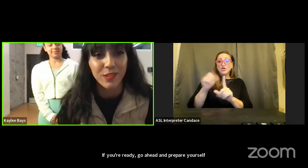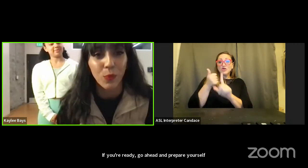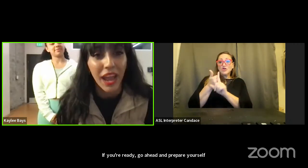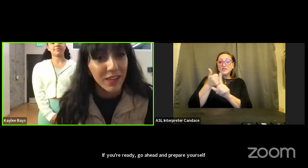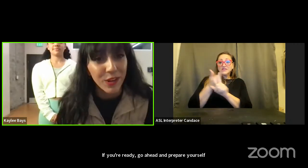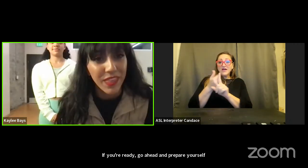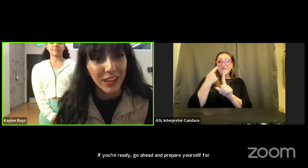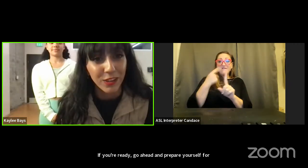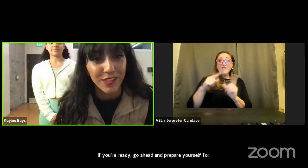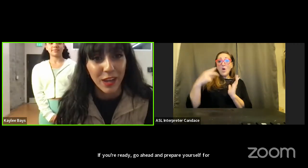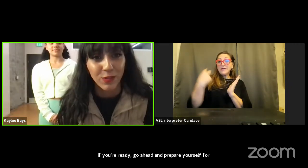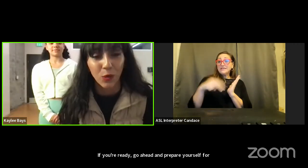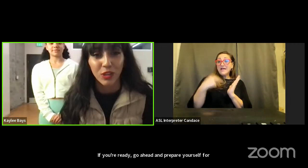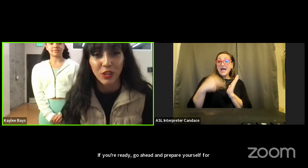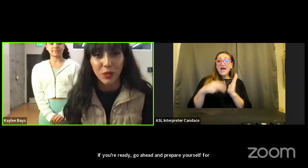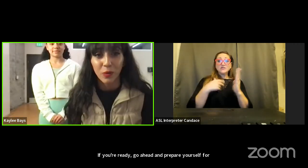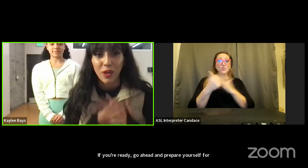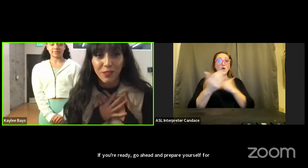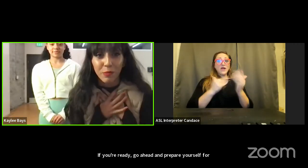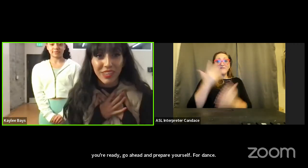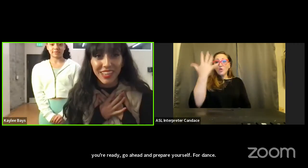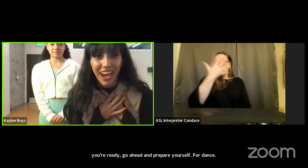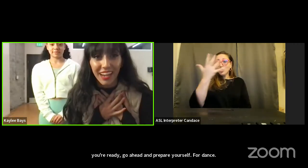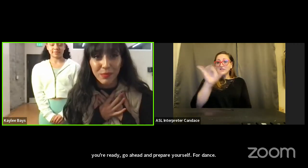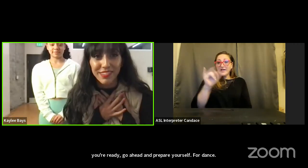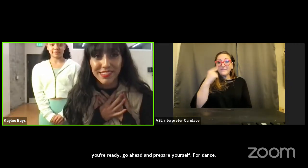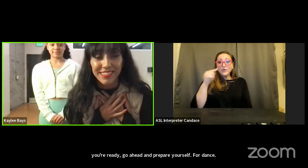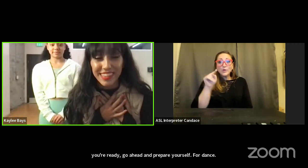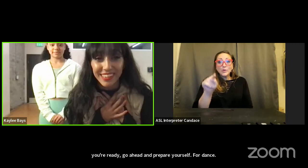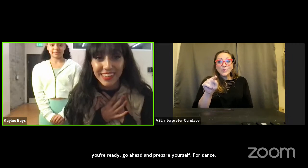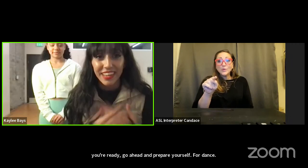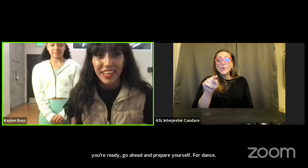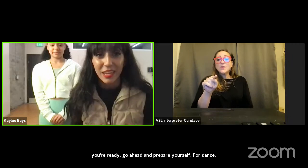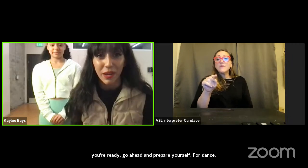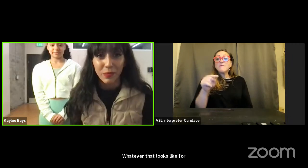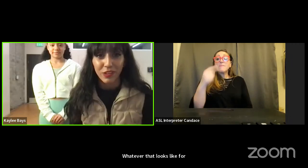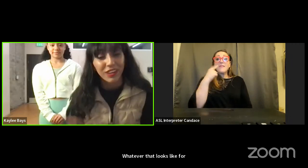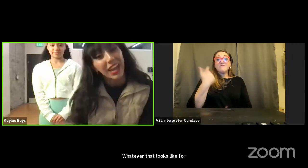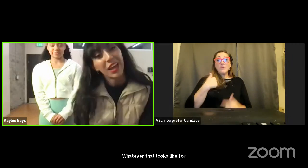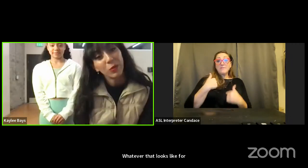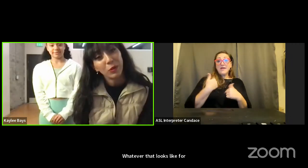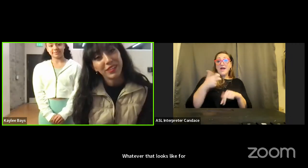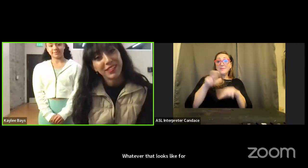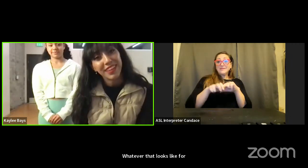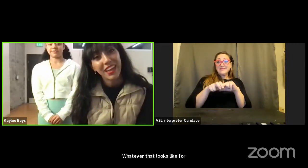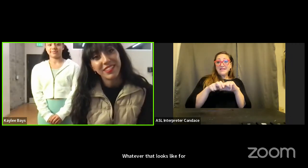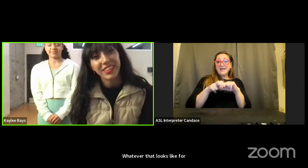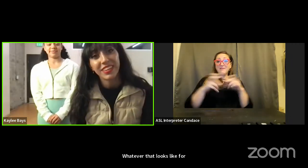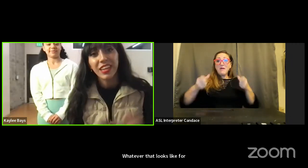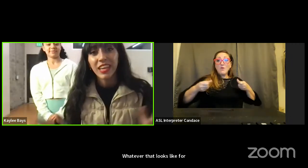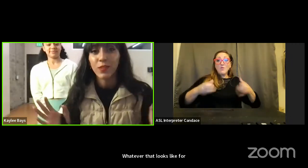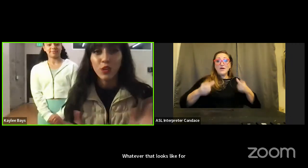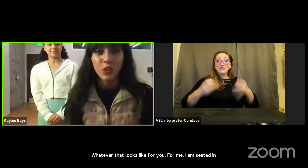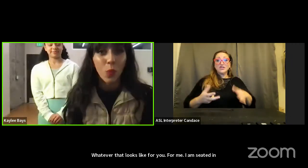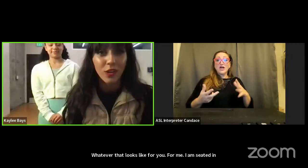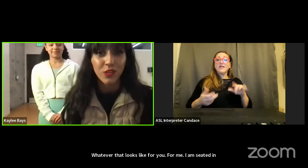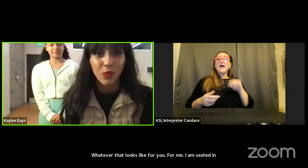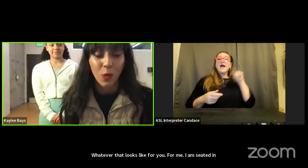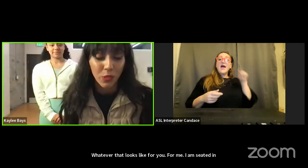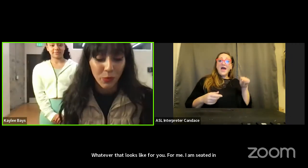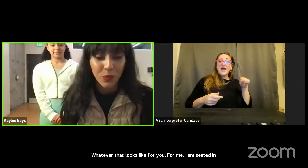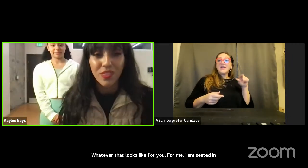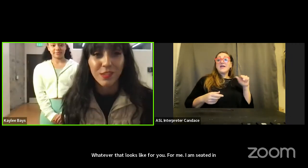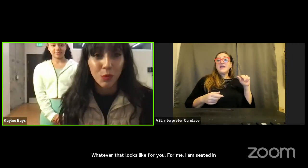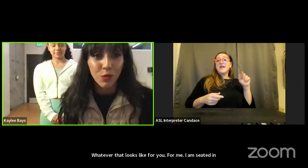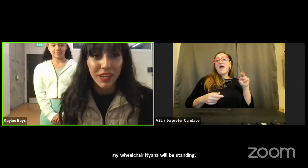dance, whatever that looks like for you. For me, I am seated In my wheelchair, Nayana will be standing. If you want to